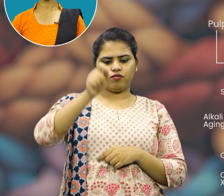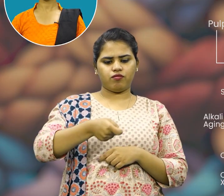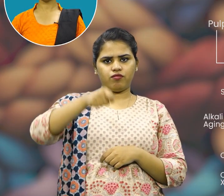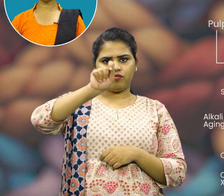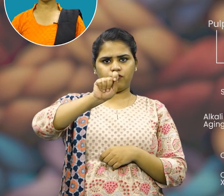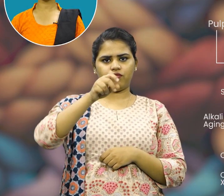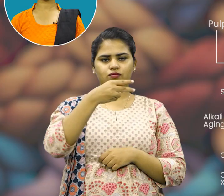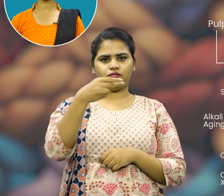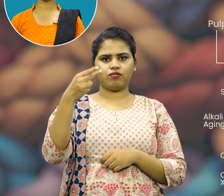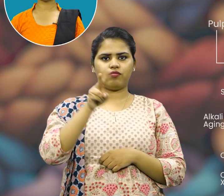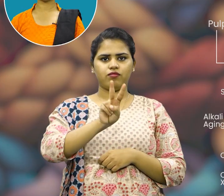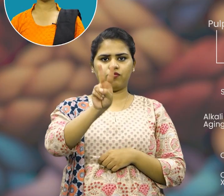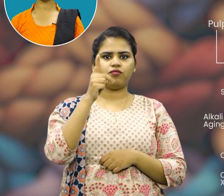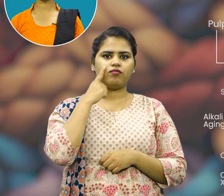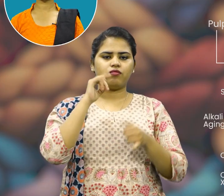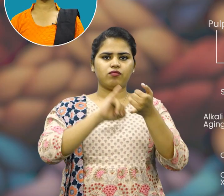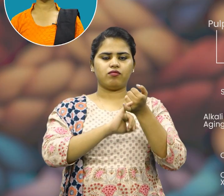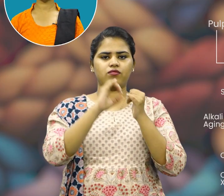called viscose.